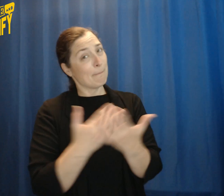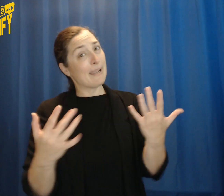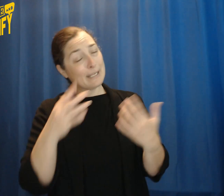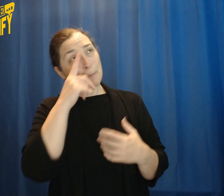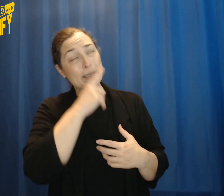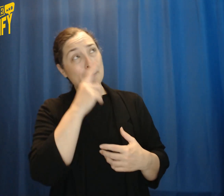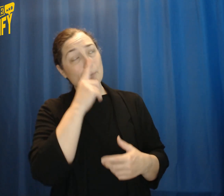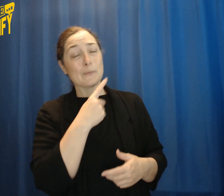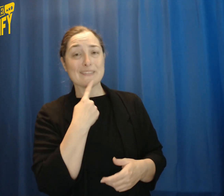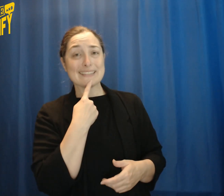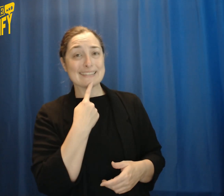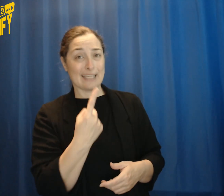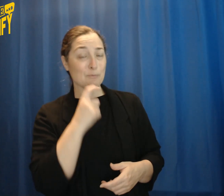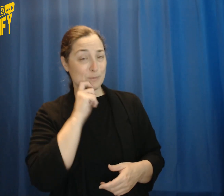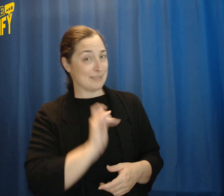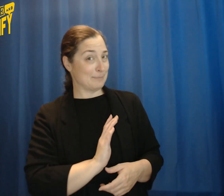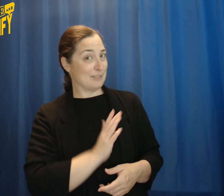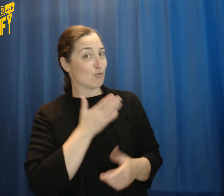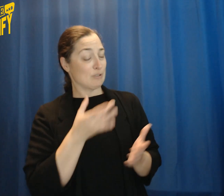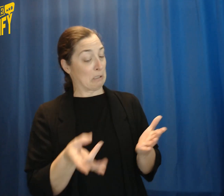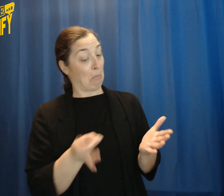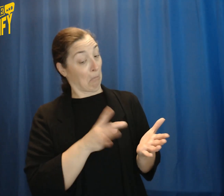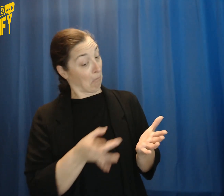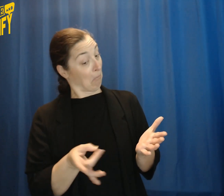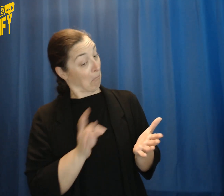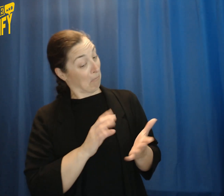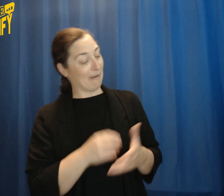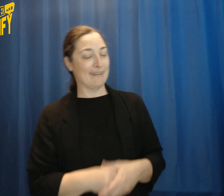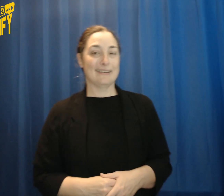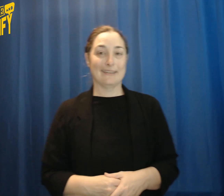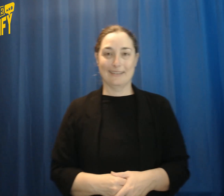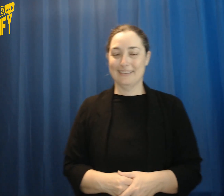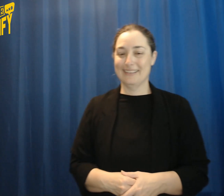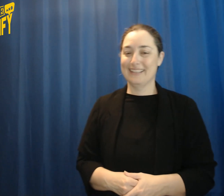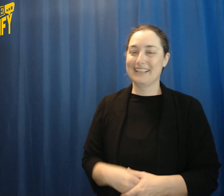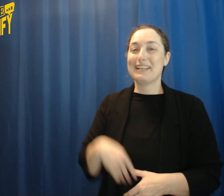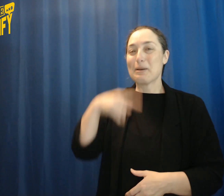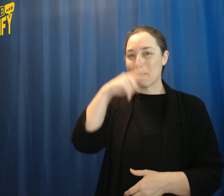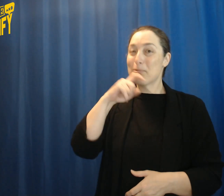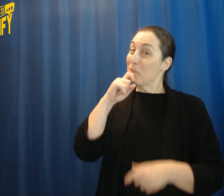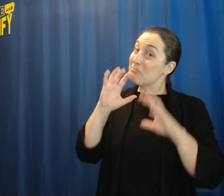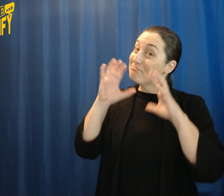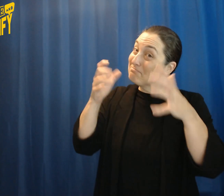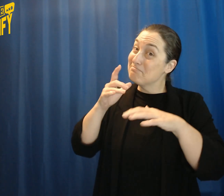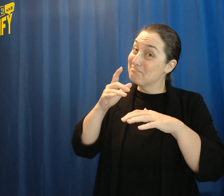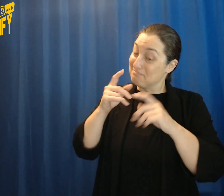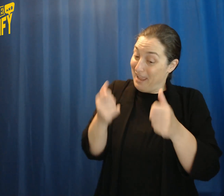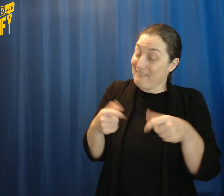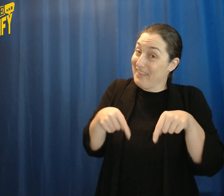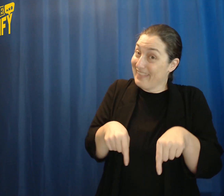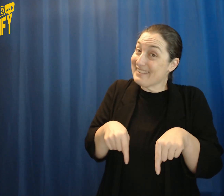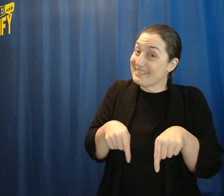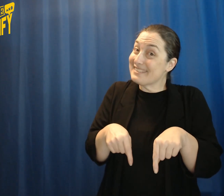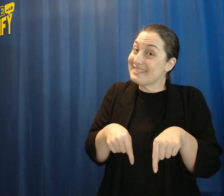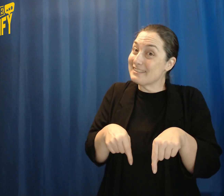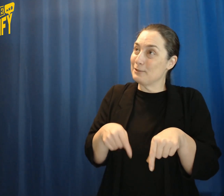be some interesting pages in there. People will be interested after listening to this to see some of your